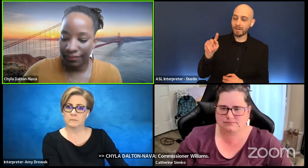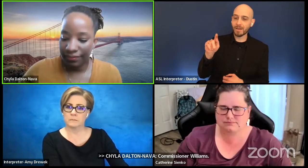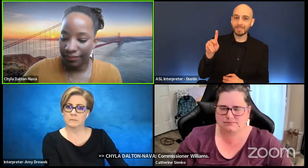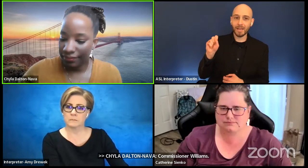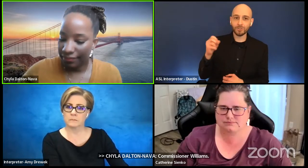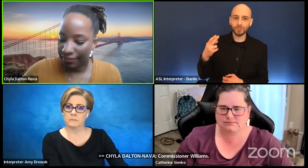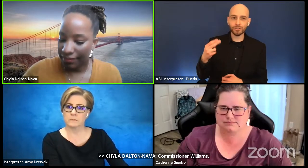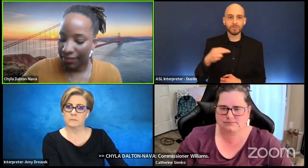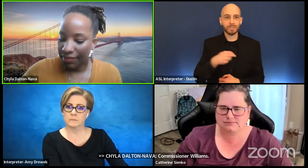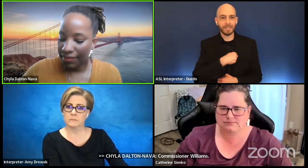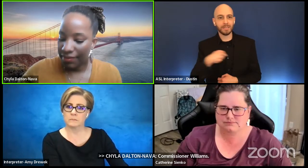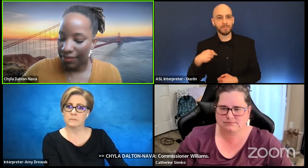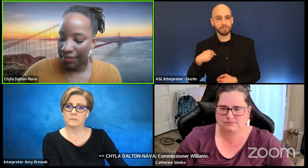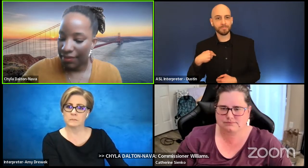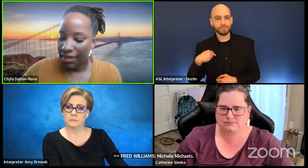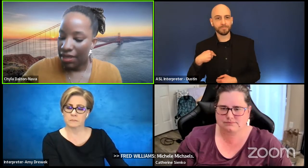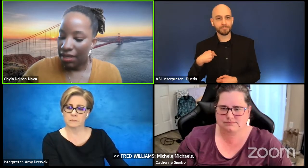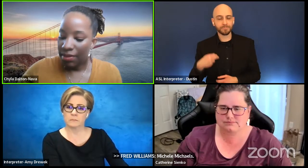Nikki.